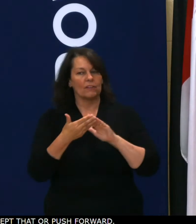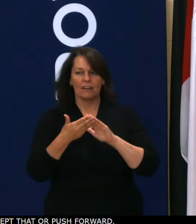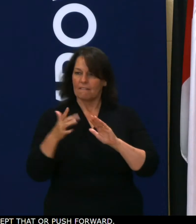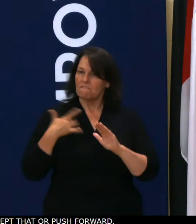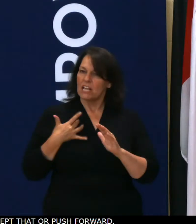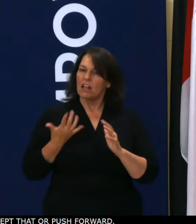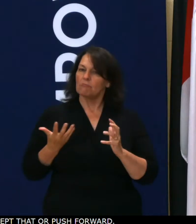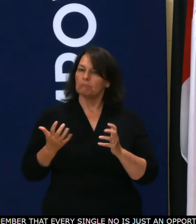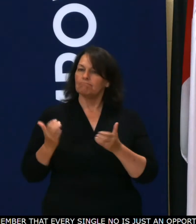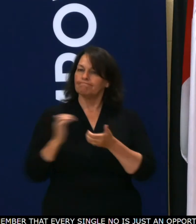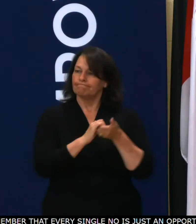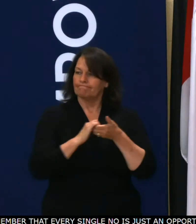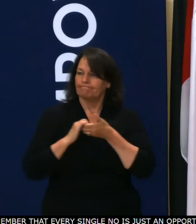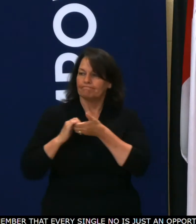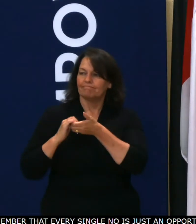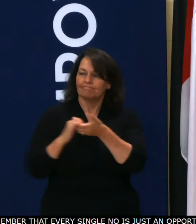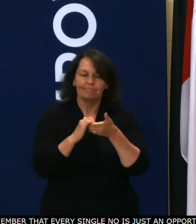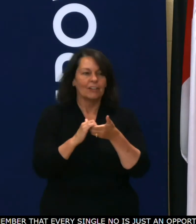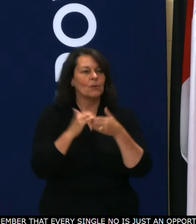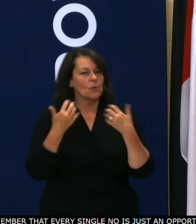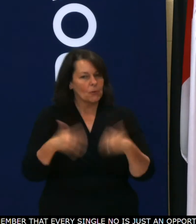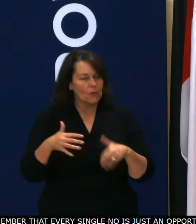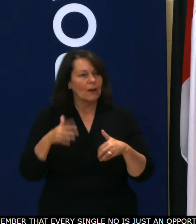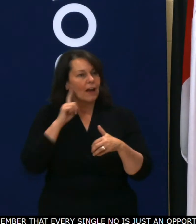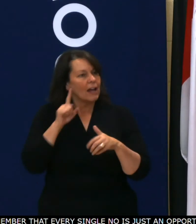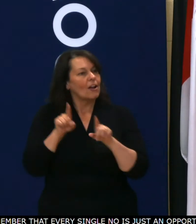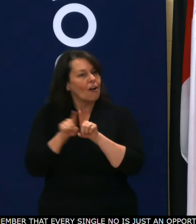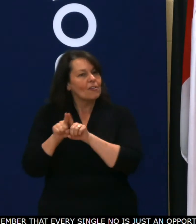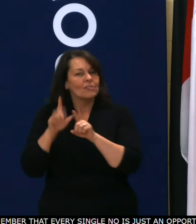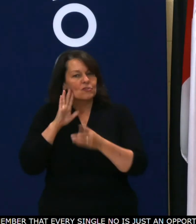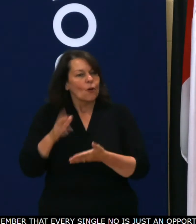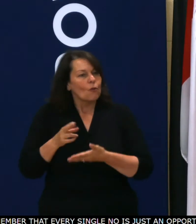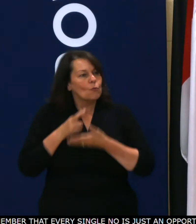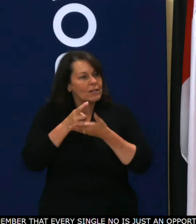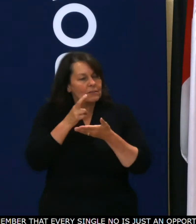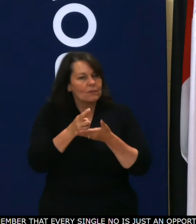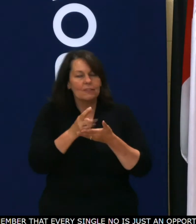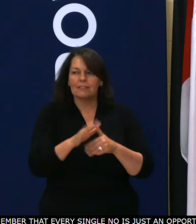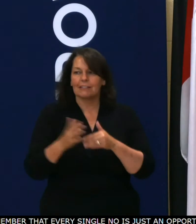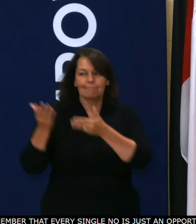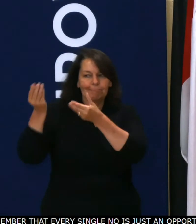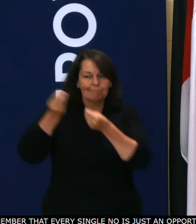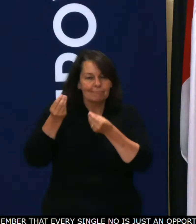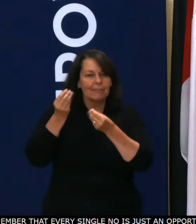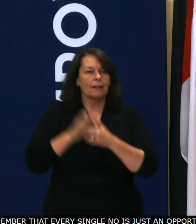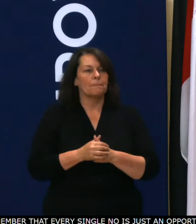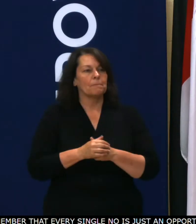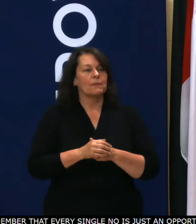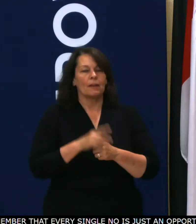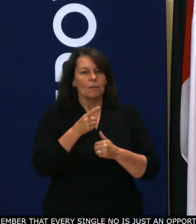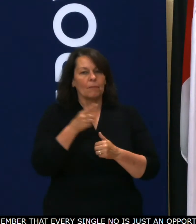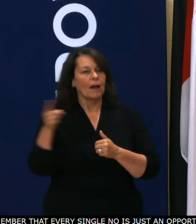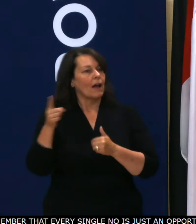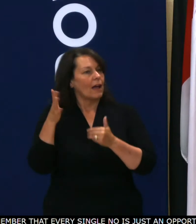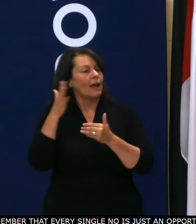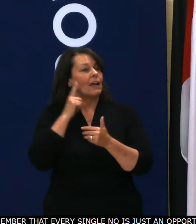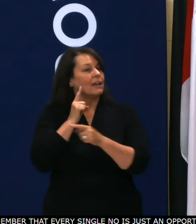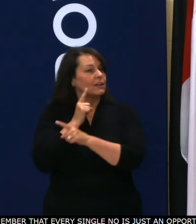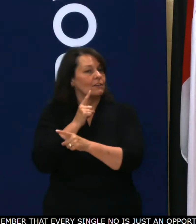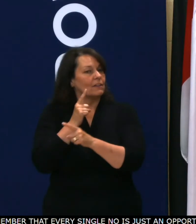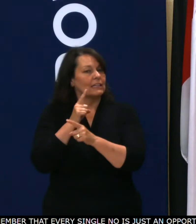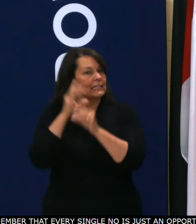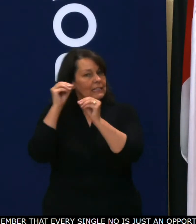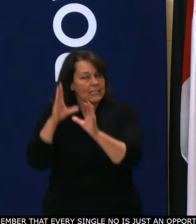of belonging, and the resources we needed to succeed. From our dedicated faculty in the School of Health and Human Services,